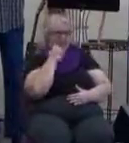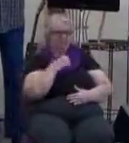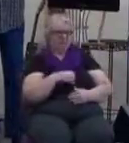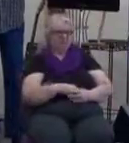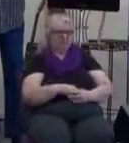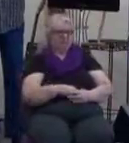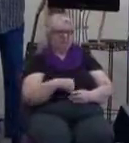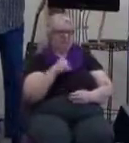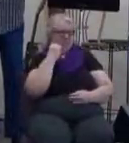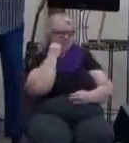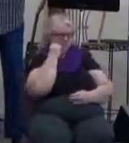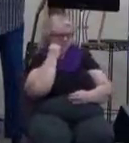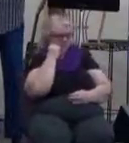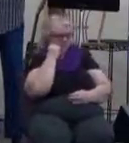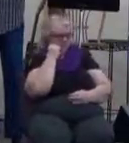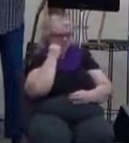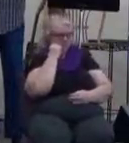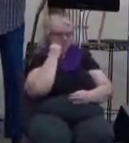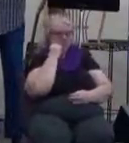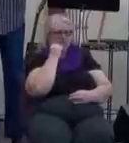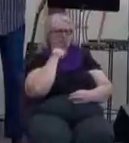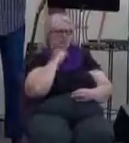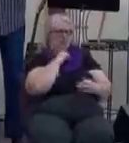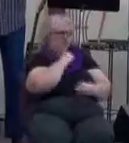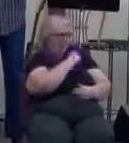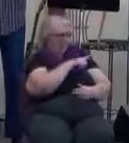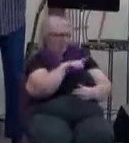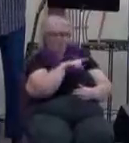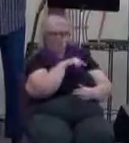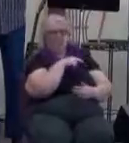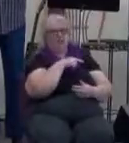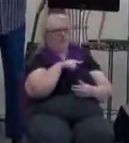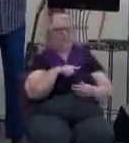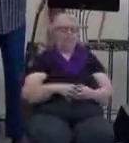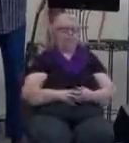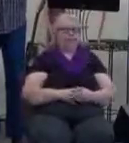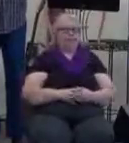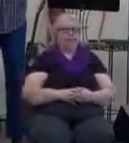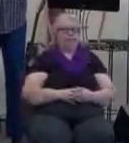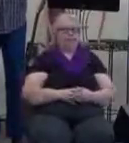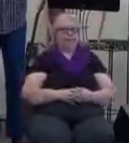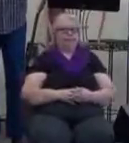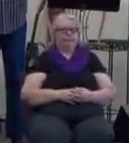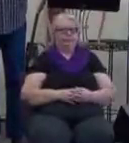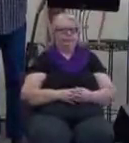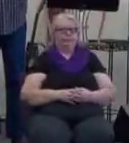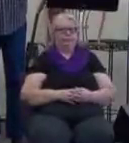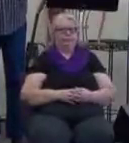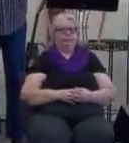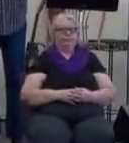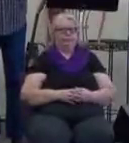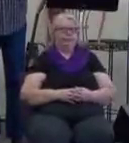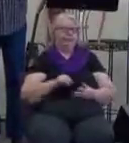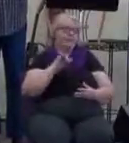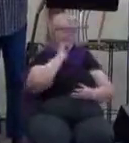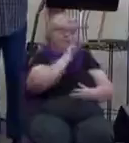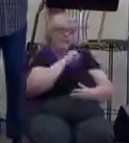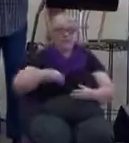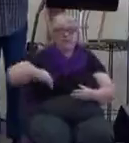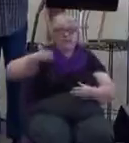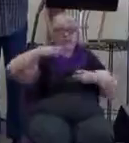It says they got jealous, all of them. And you know, that high priest had